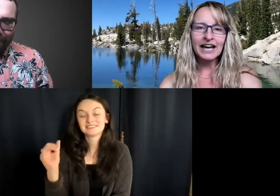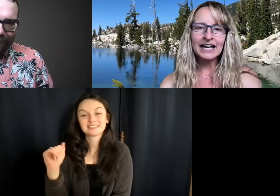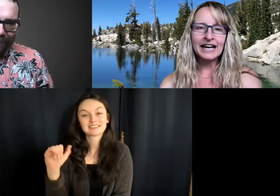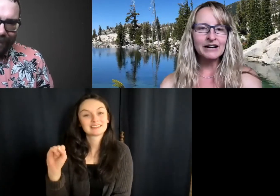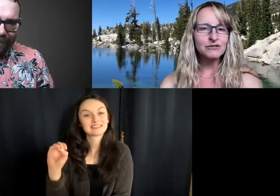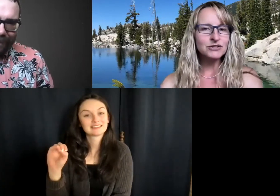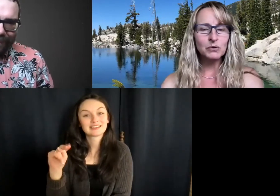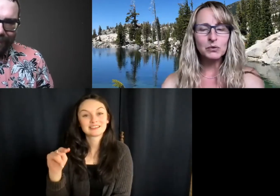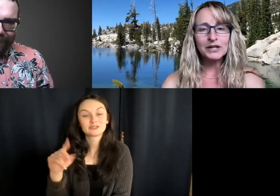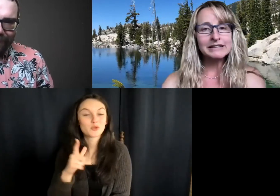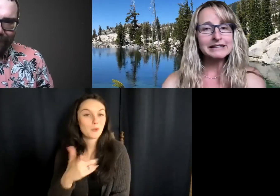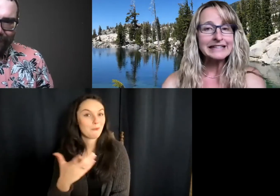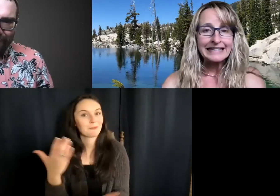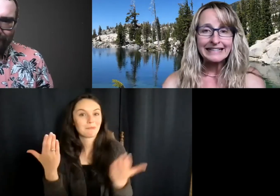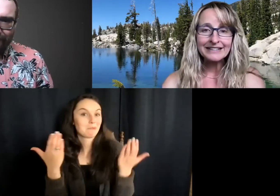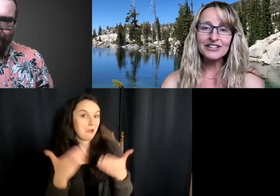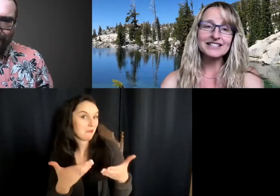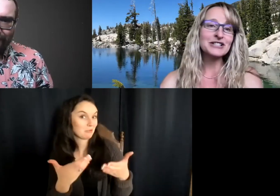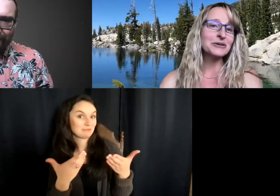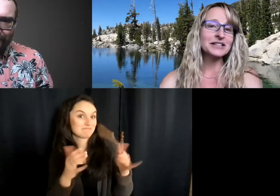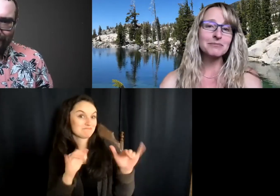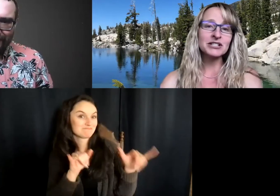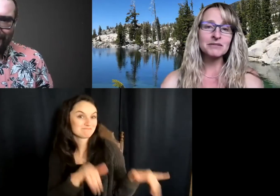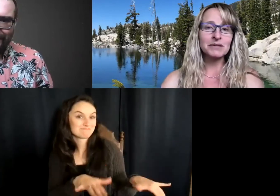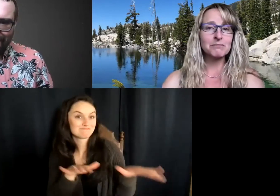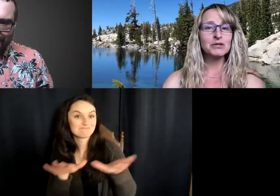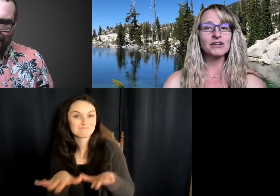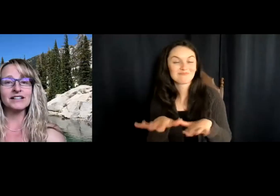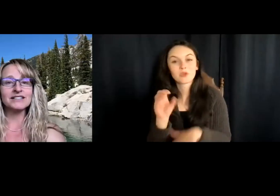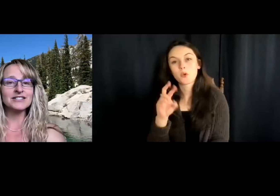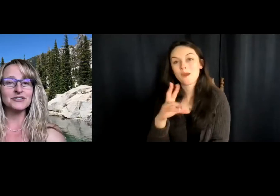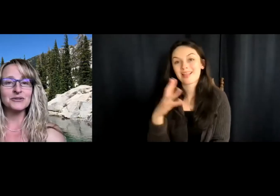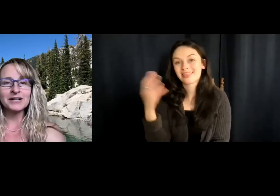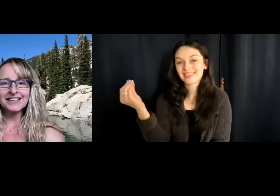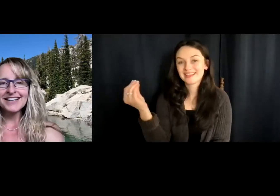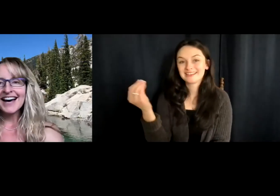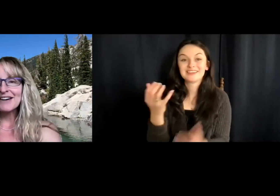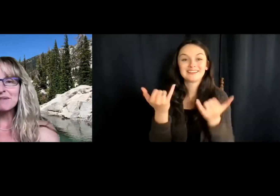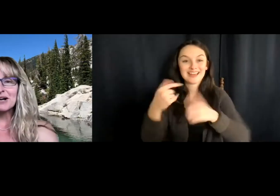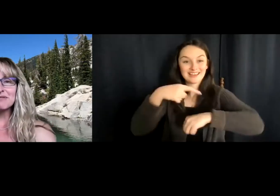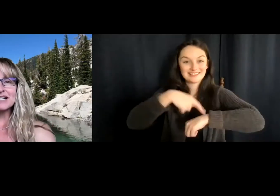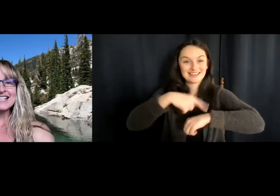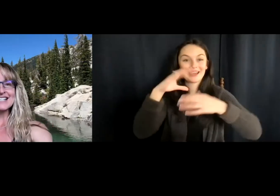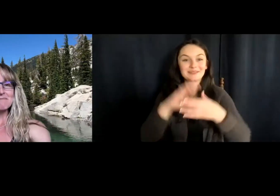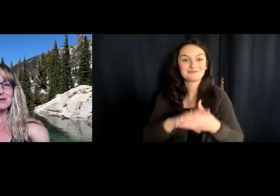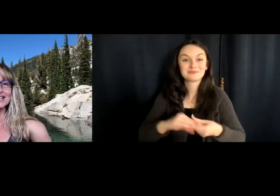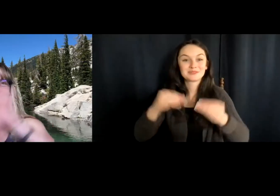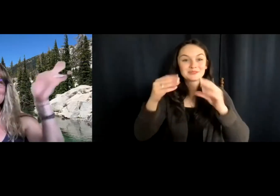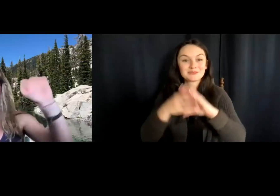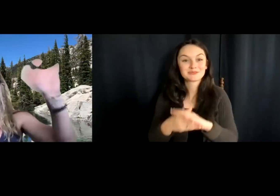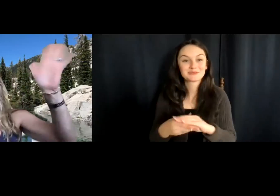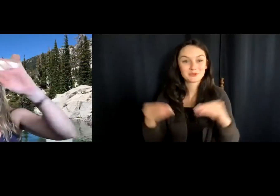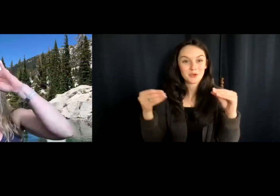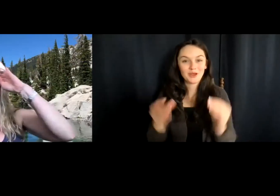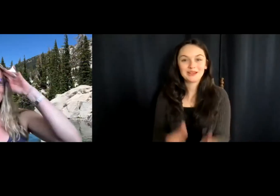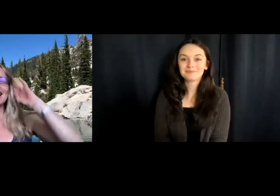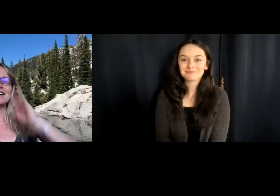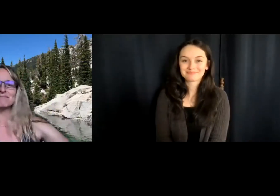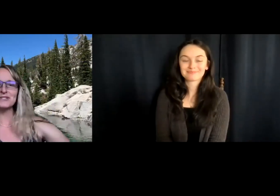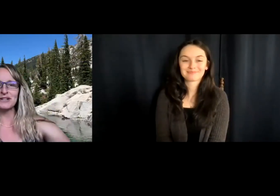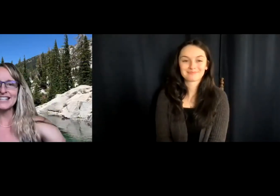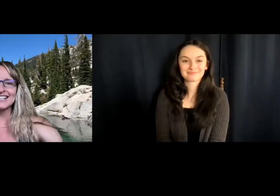to hang out or leave. It's totally up to you. I'm going to move on to reading a book, but thanks